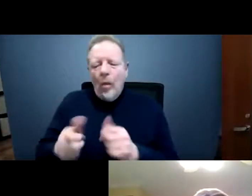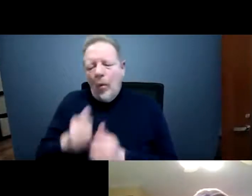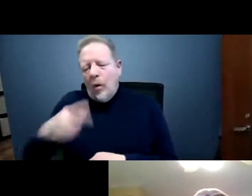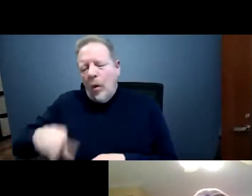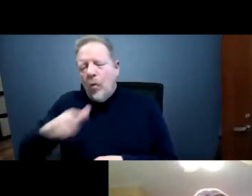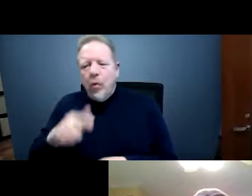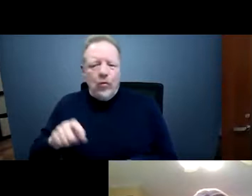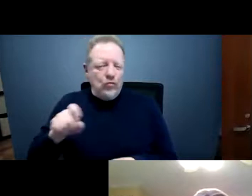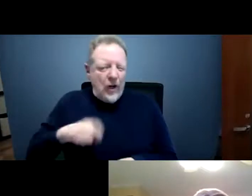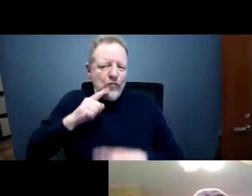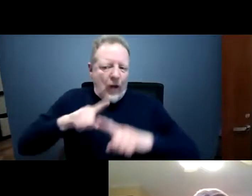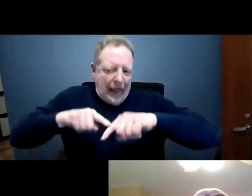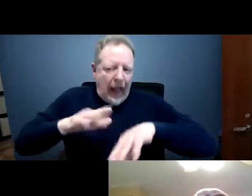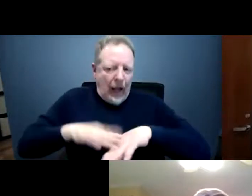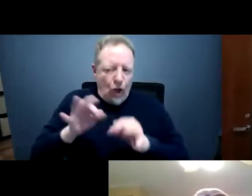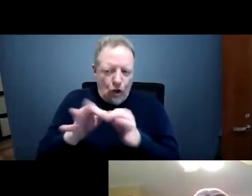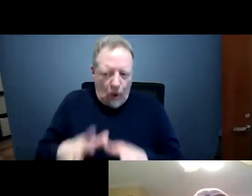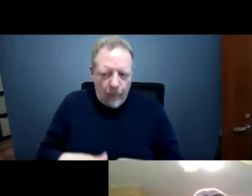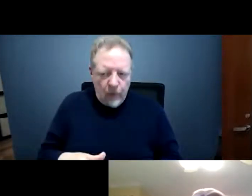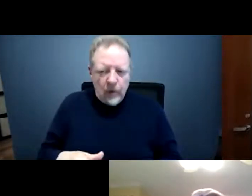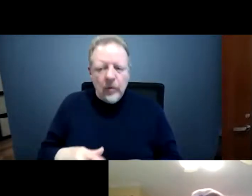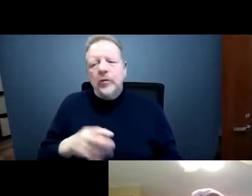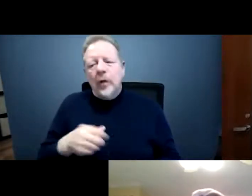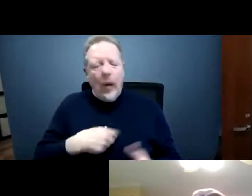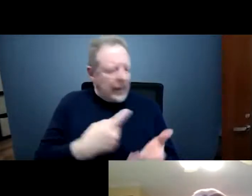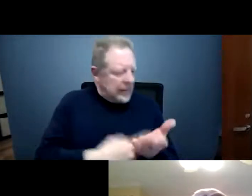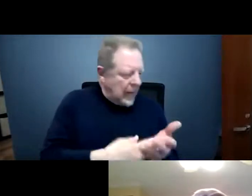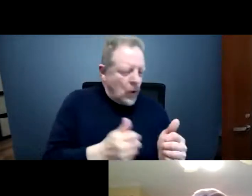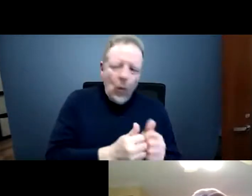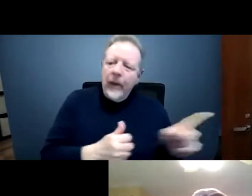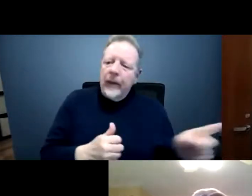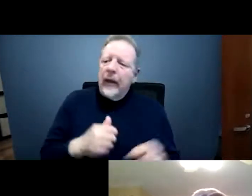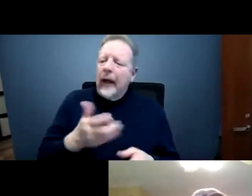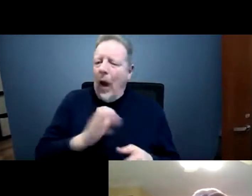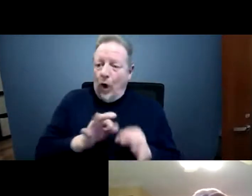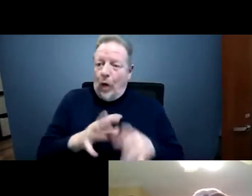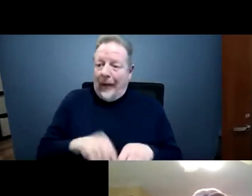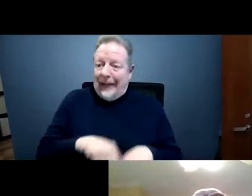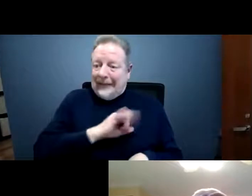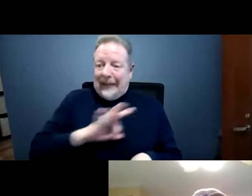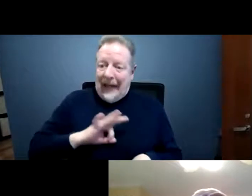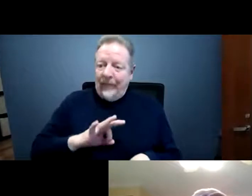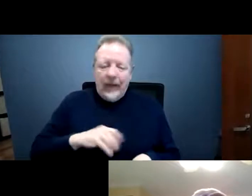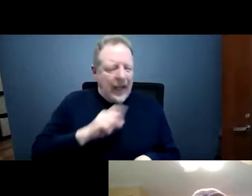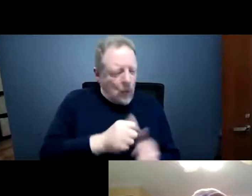that list with our interpreter too, to see which ones would benefit and which ones wouldn't. So it ended up being, because we don't have a